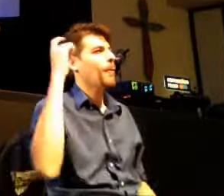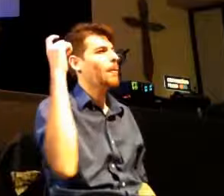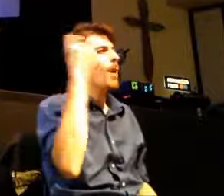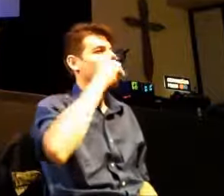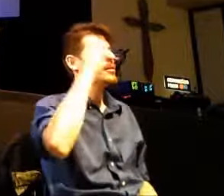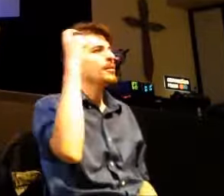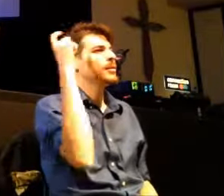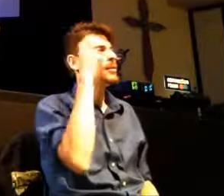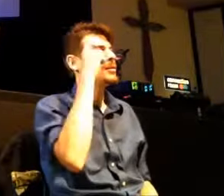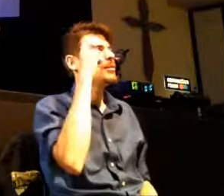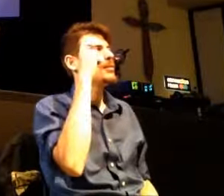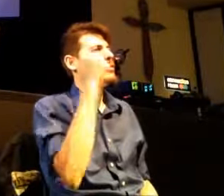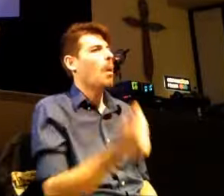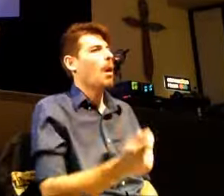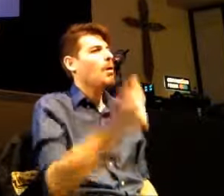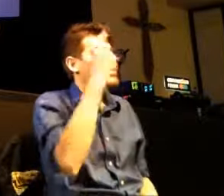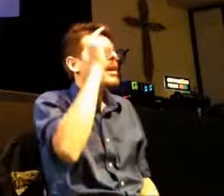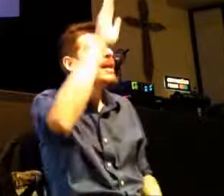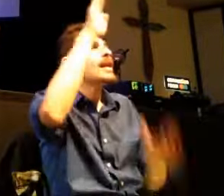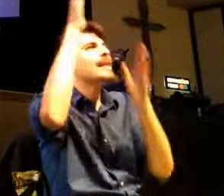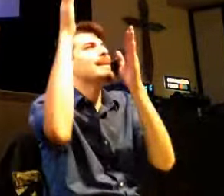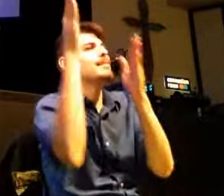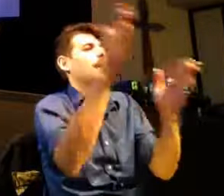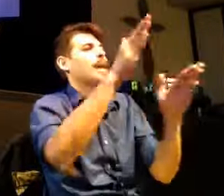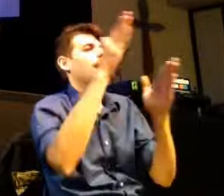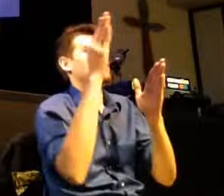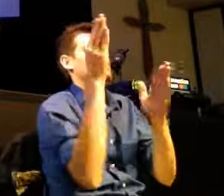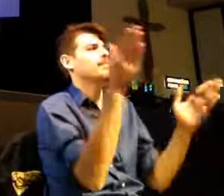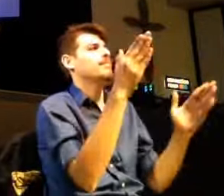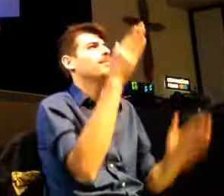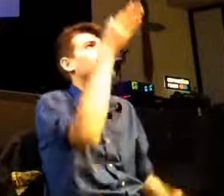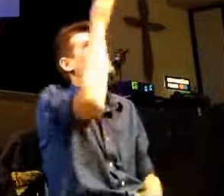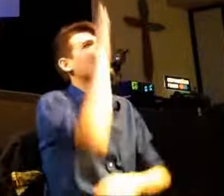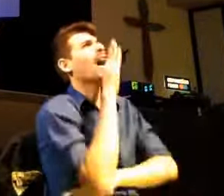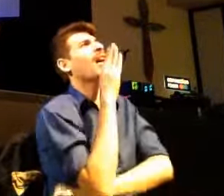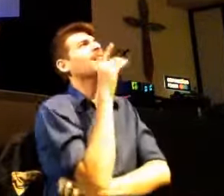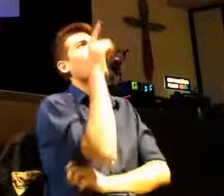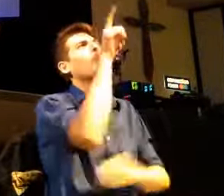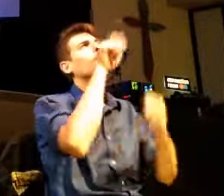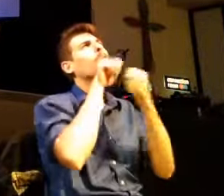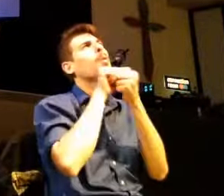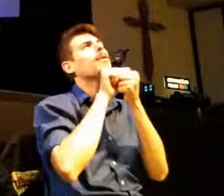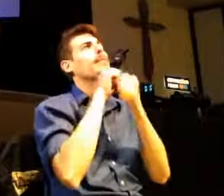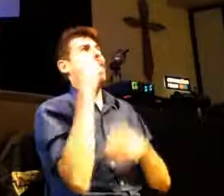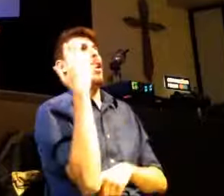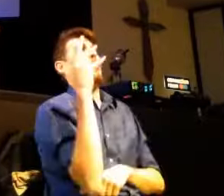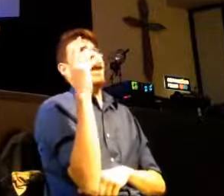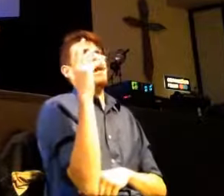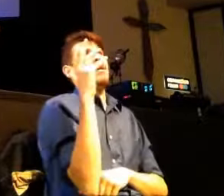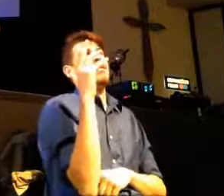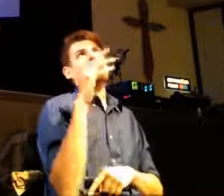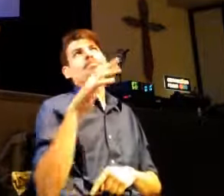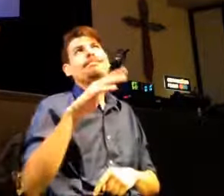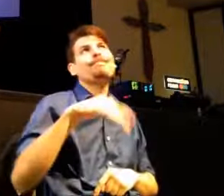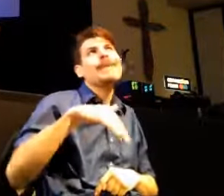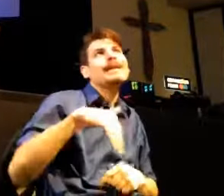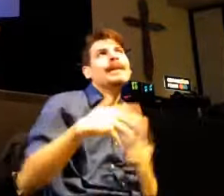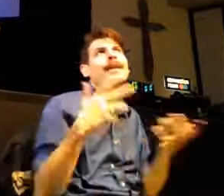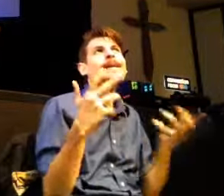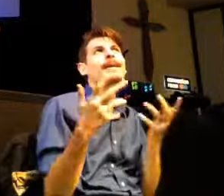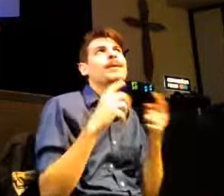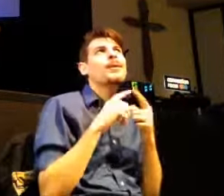to. Ask the questions. God, are you already in this? And what do you want me to know